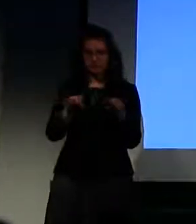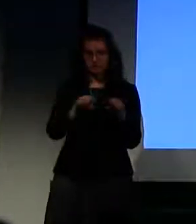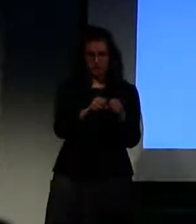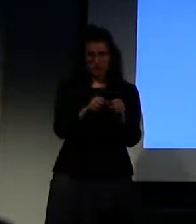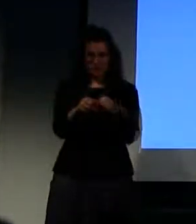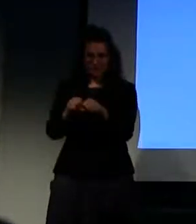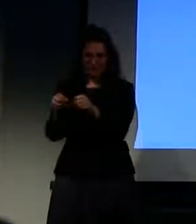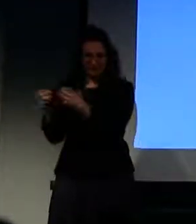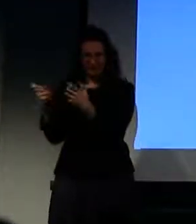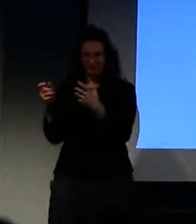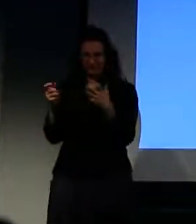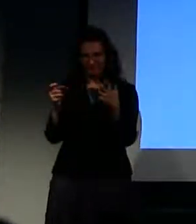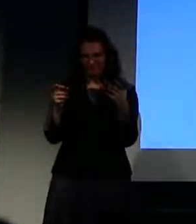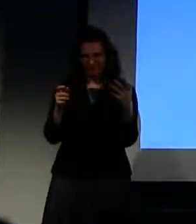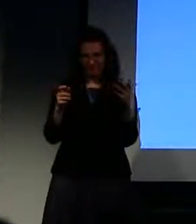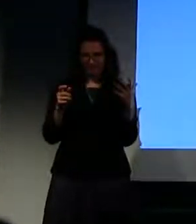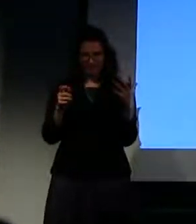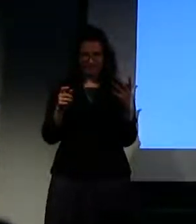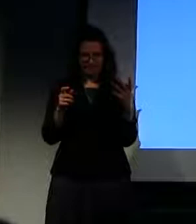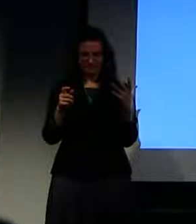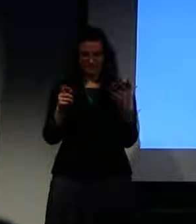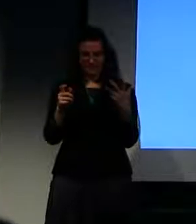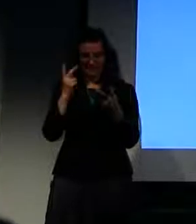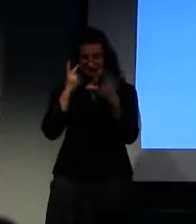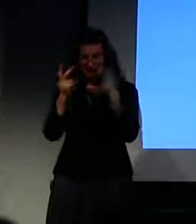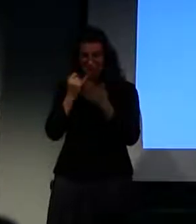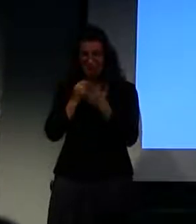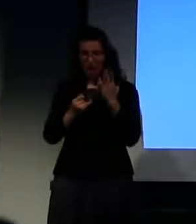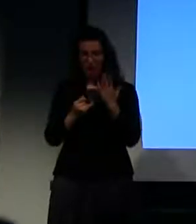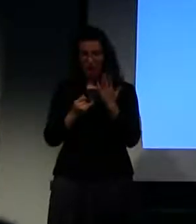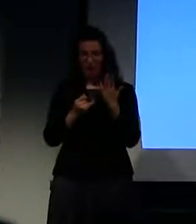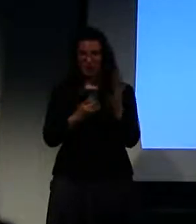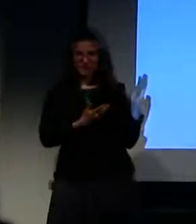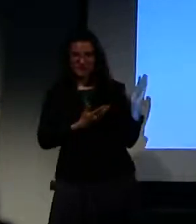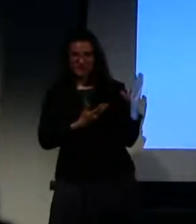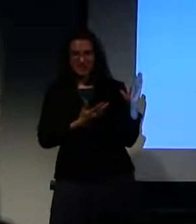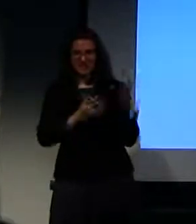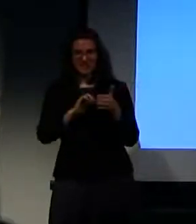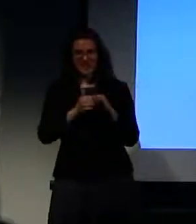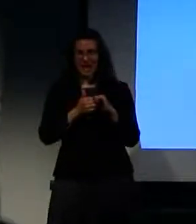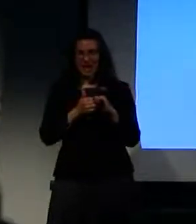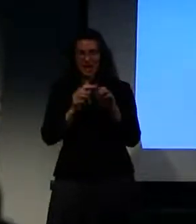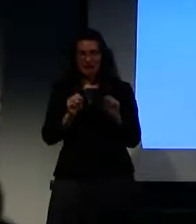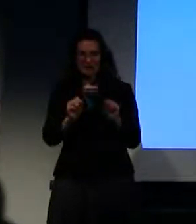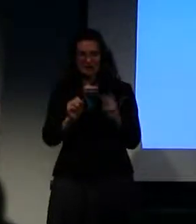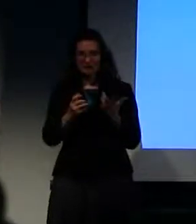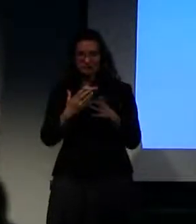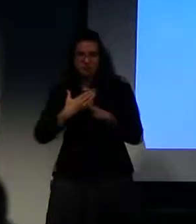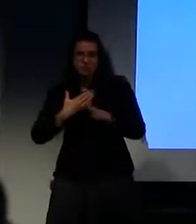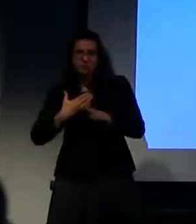visual art, that's how I can get you close. We can share something in there, I think.